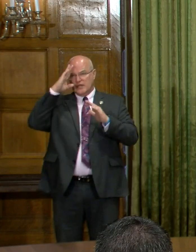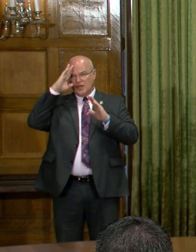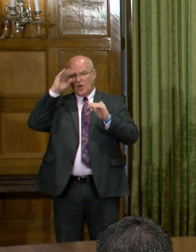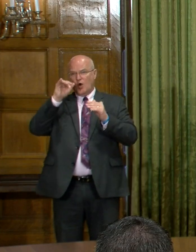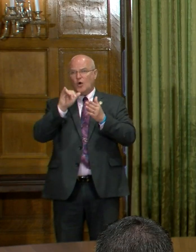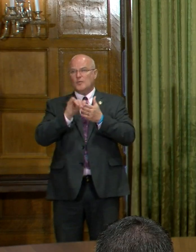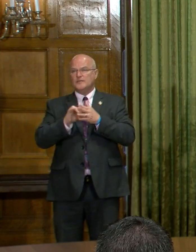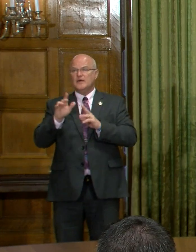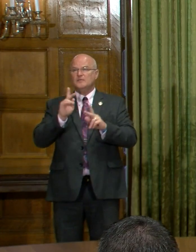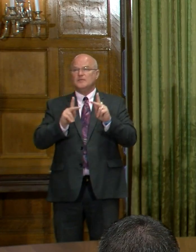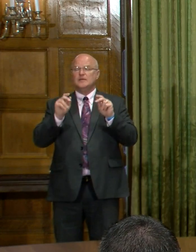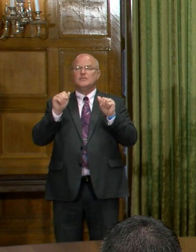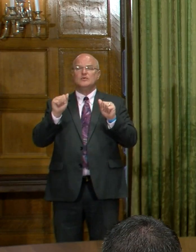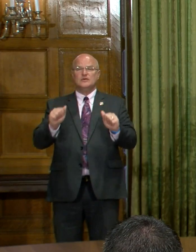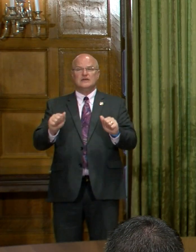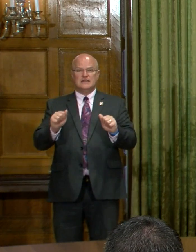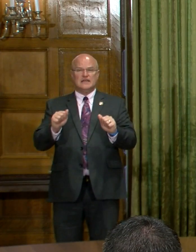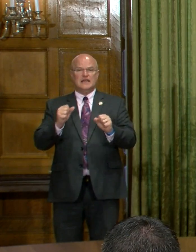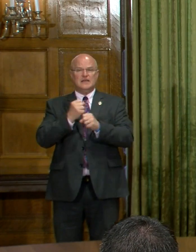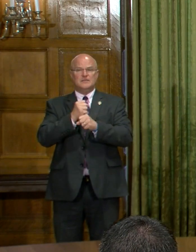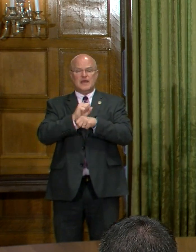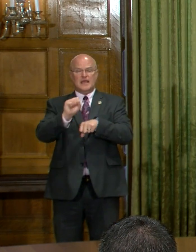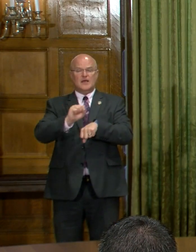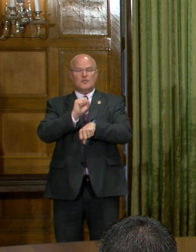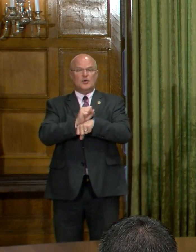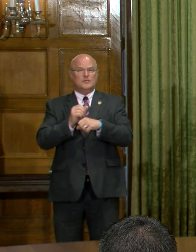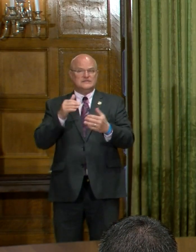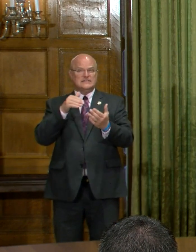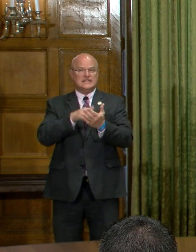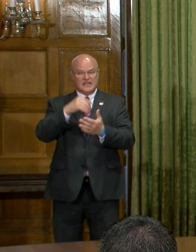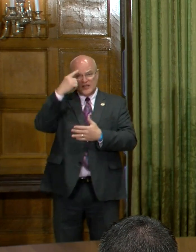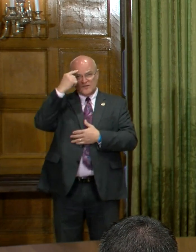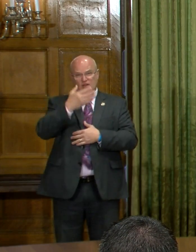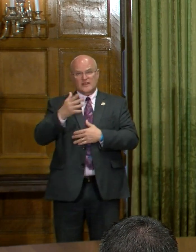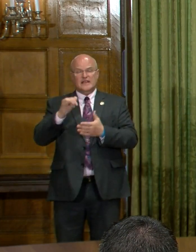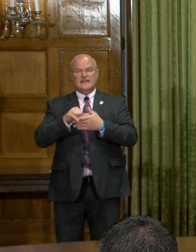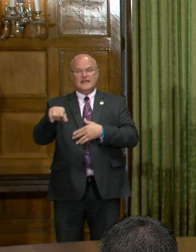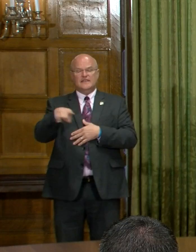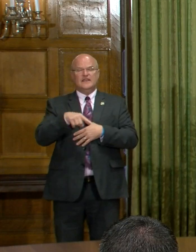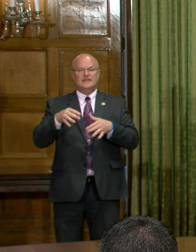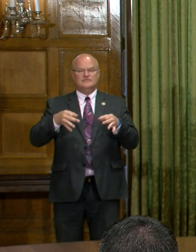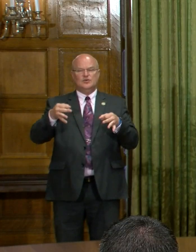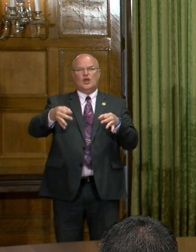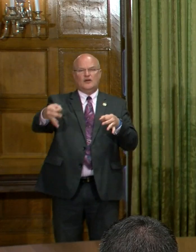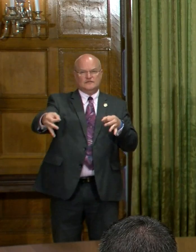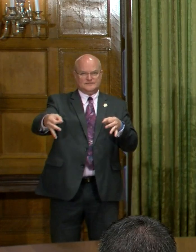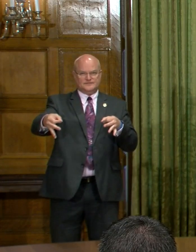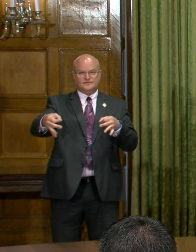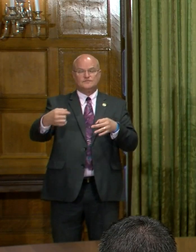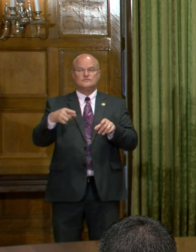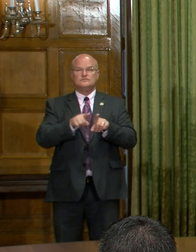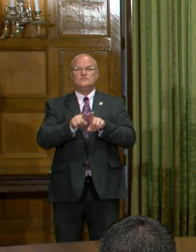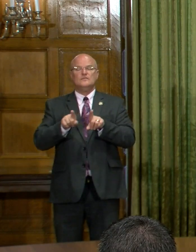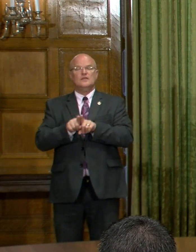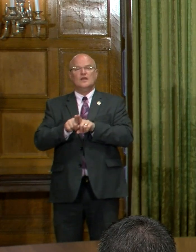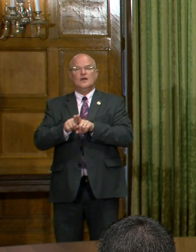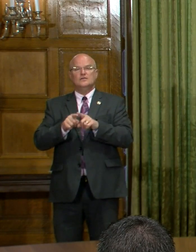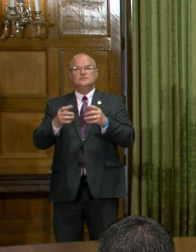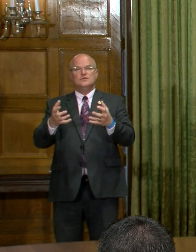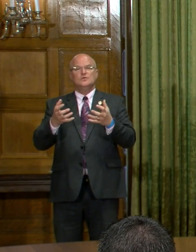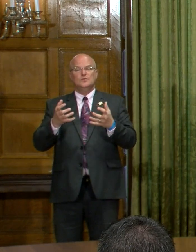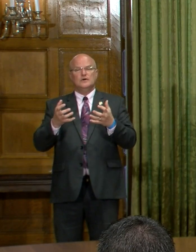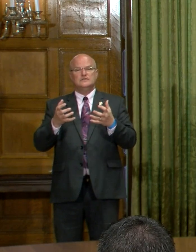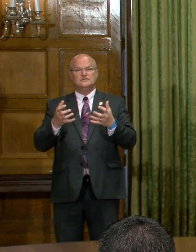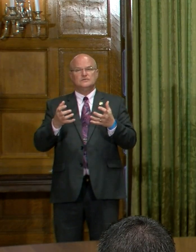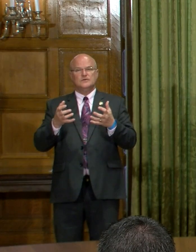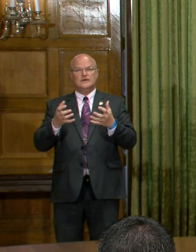that people will be able to make appointments again for things that they have put off. We also want